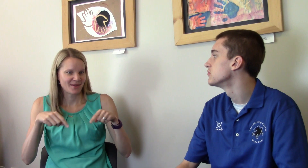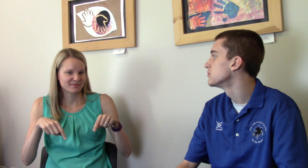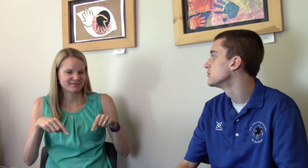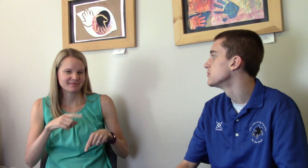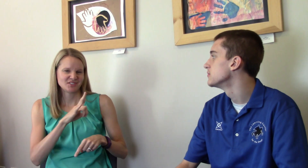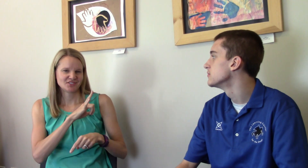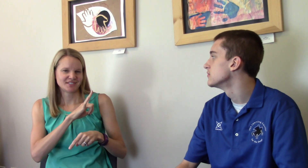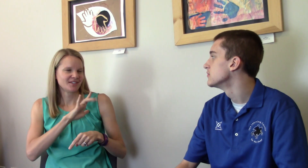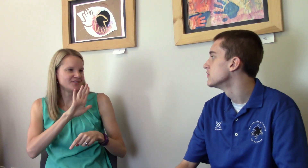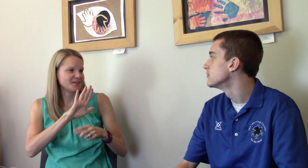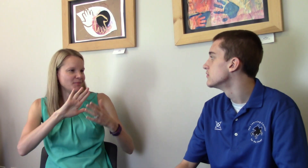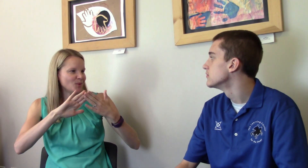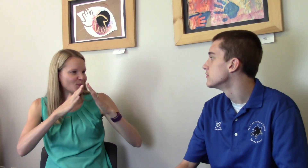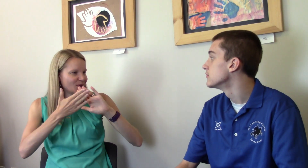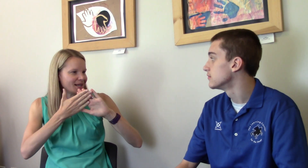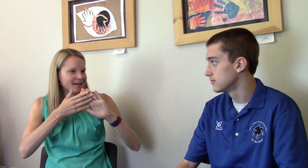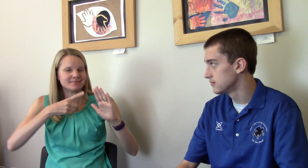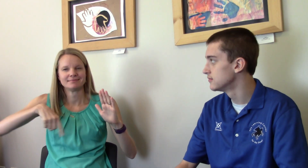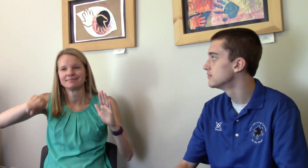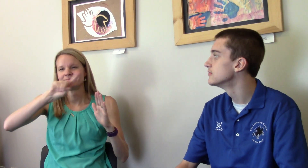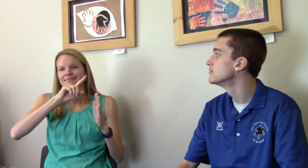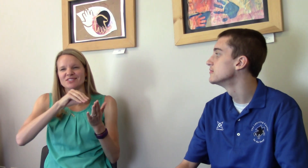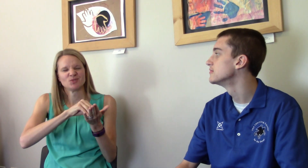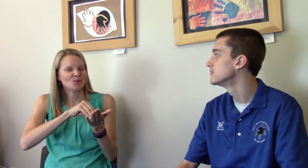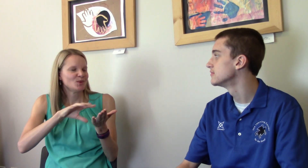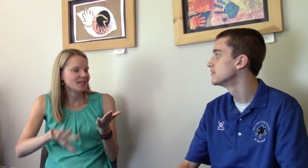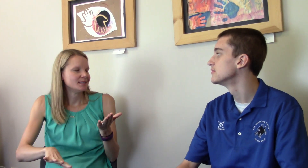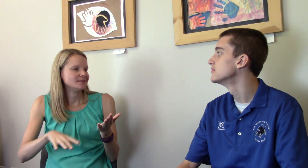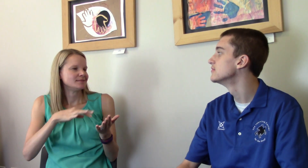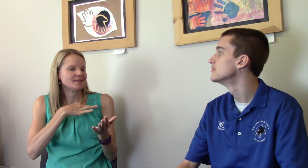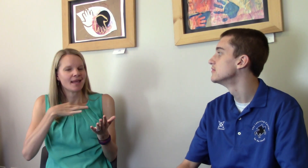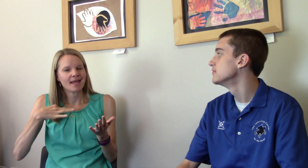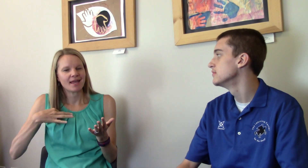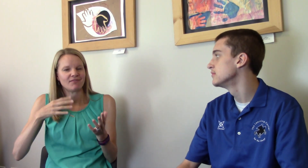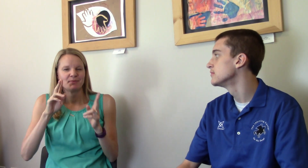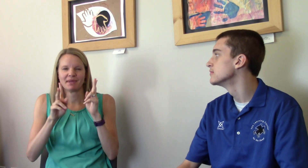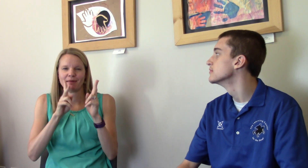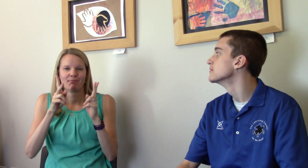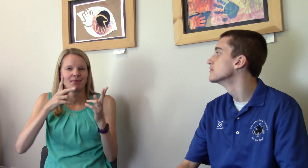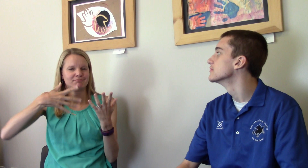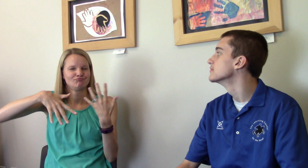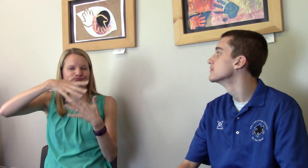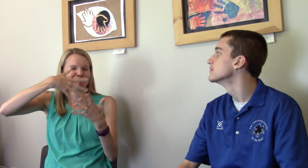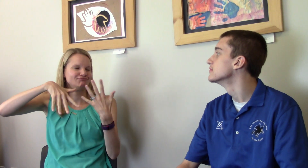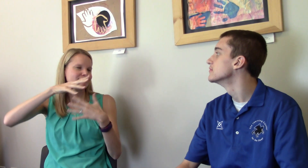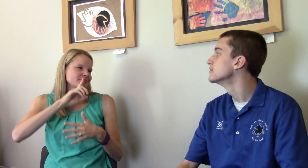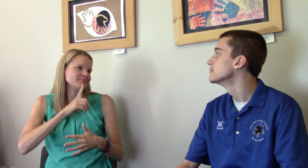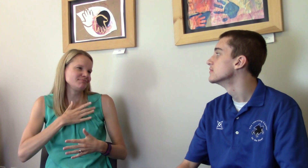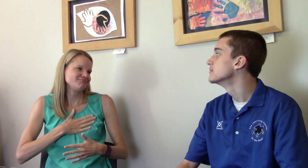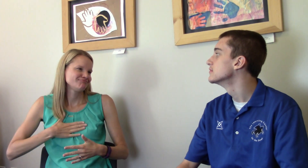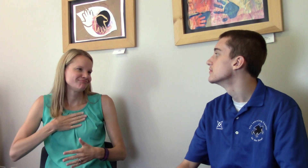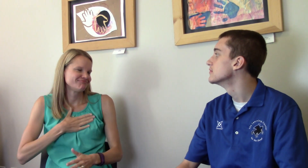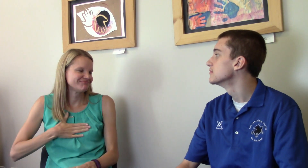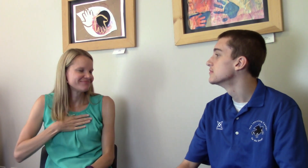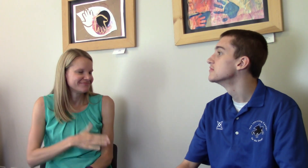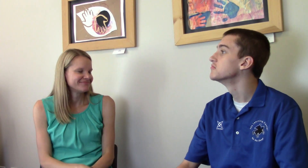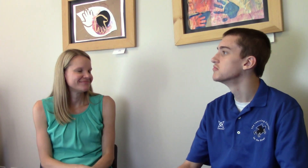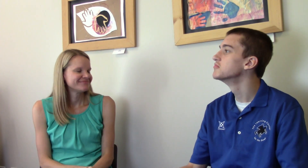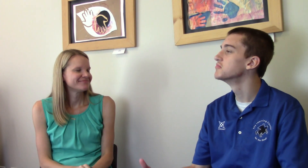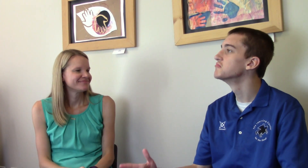I think the one thing I really love about the Learning Center is the community. I love working with the students and the staff and how everybody really supports